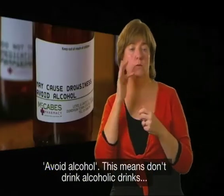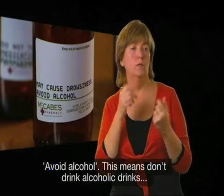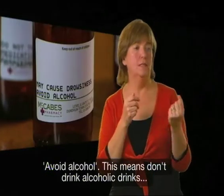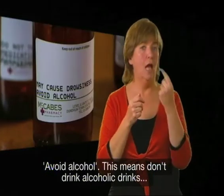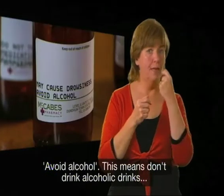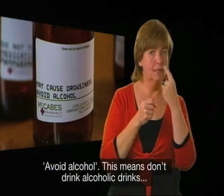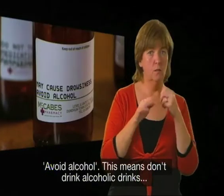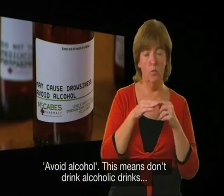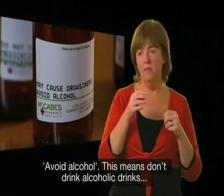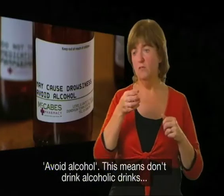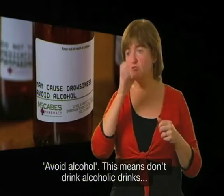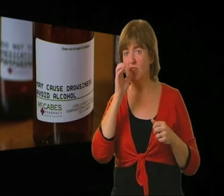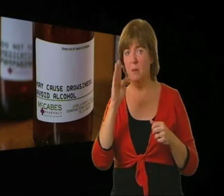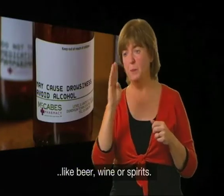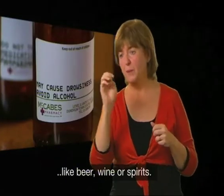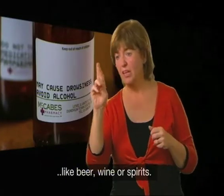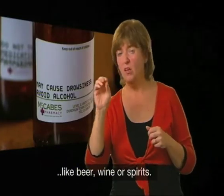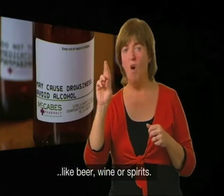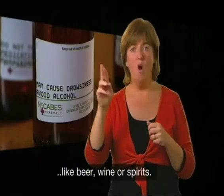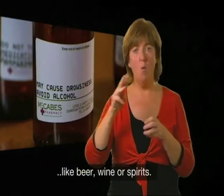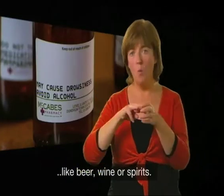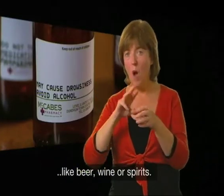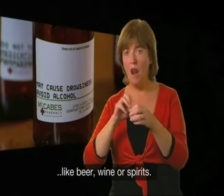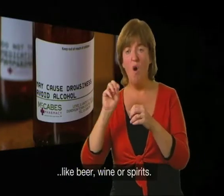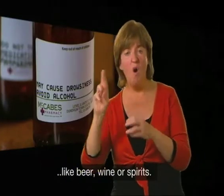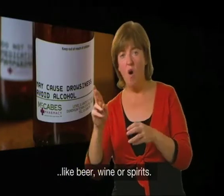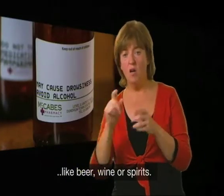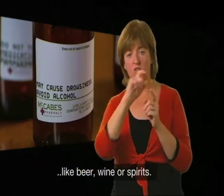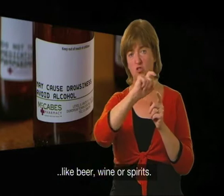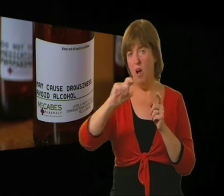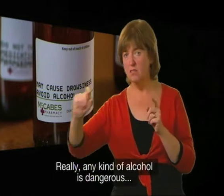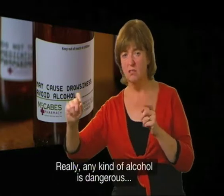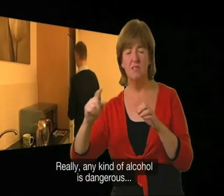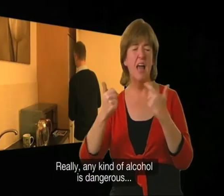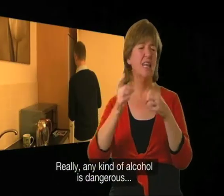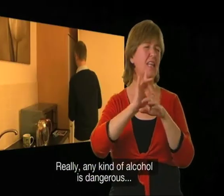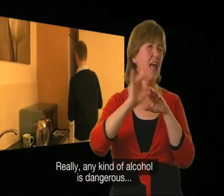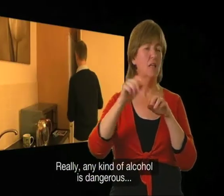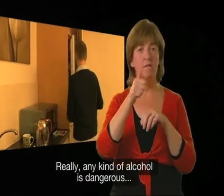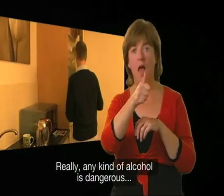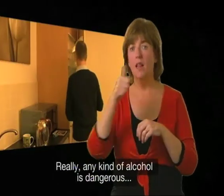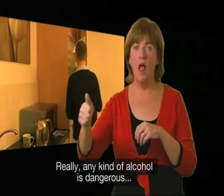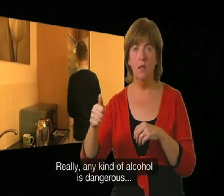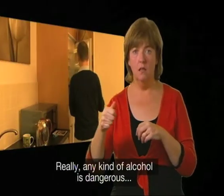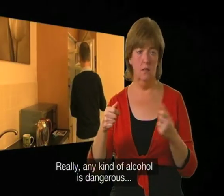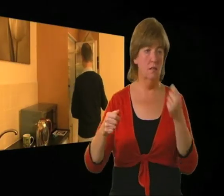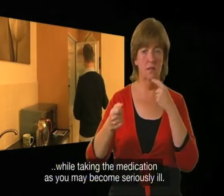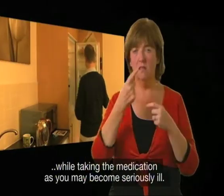don't drink alcoholic drinks, like beer, wine, or spirits. Really, any kind of alcohol is dangerous while taking